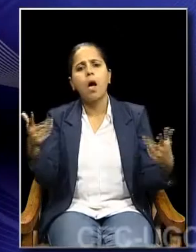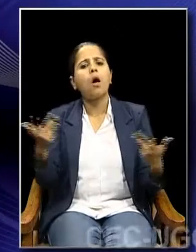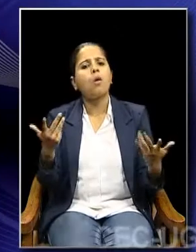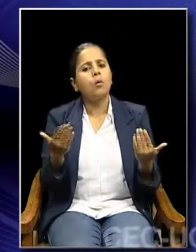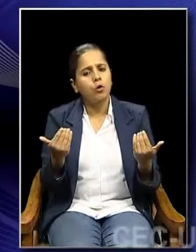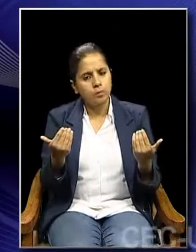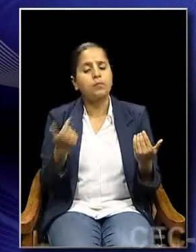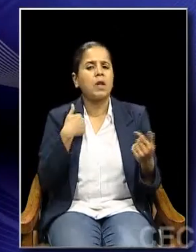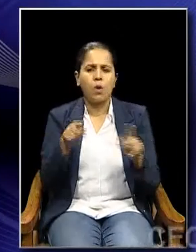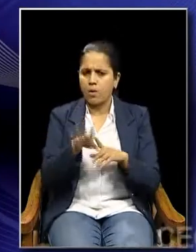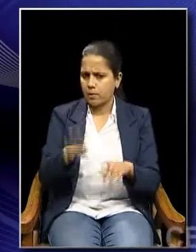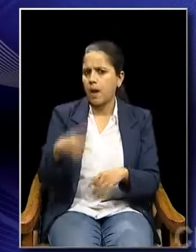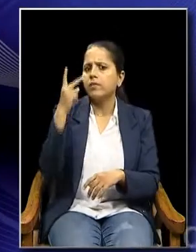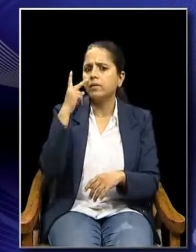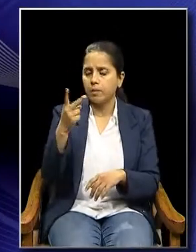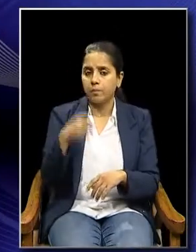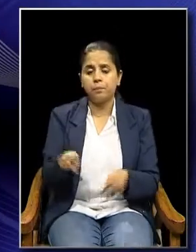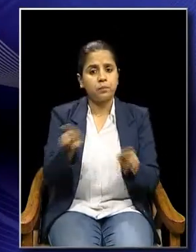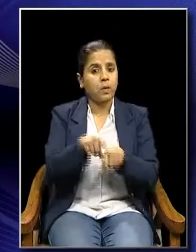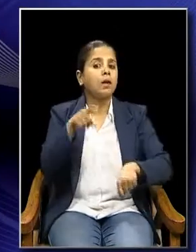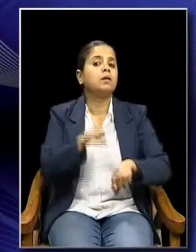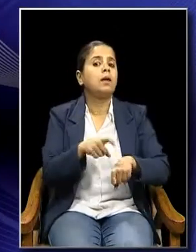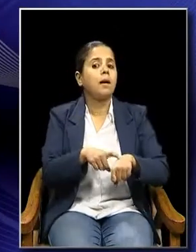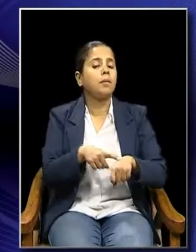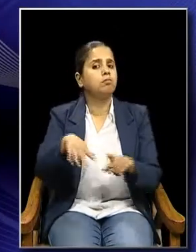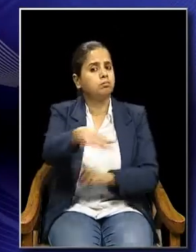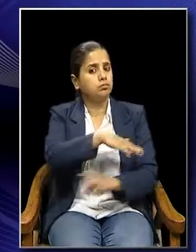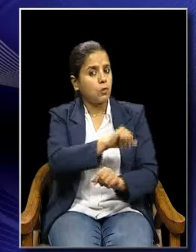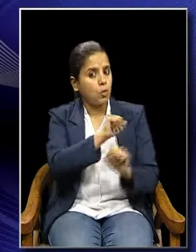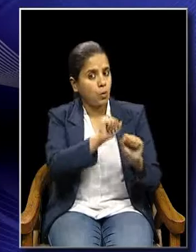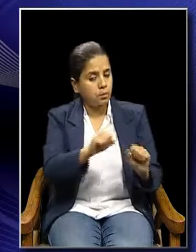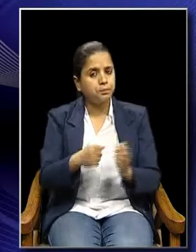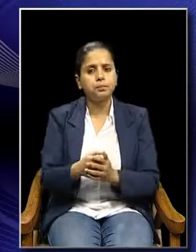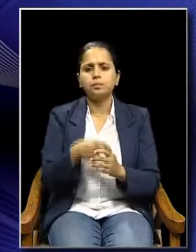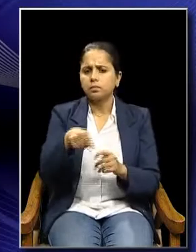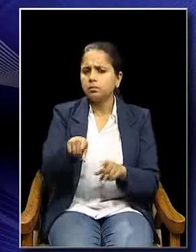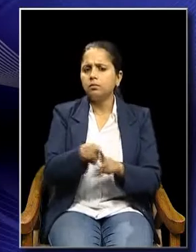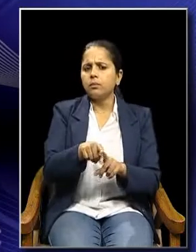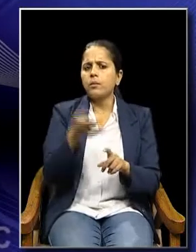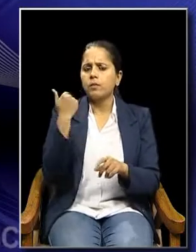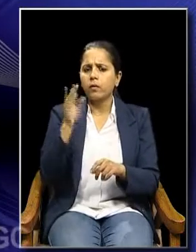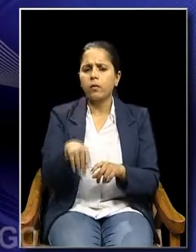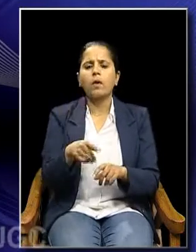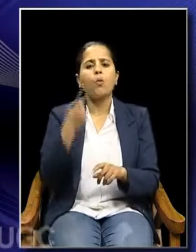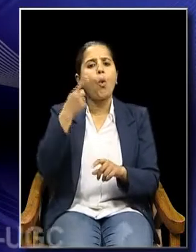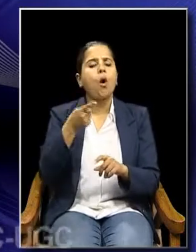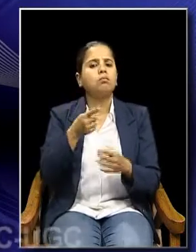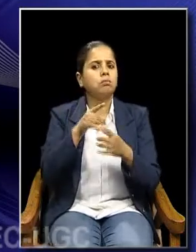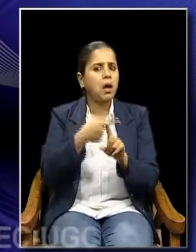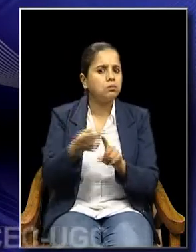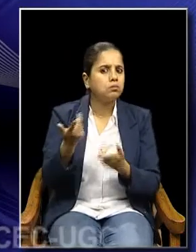And we also see that how at the same time it is also a means for education as well